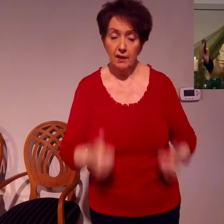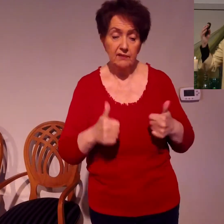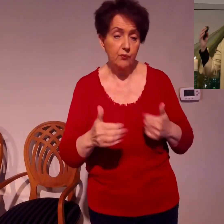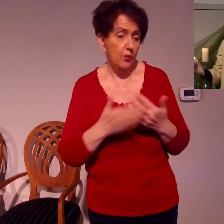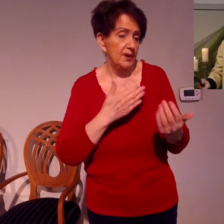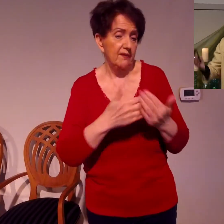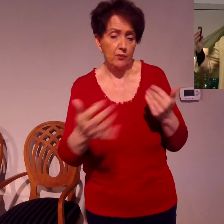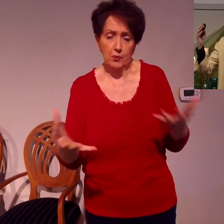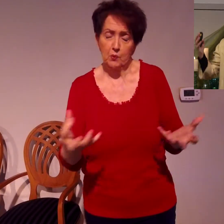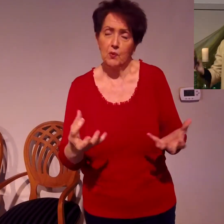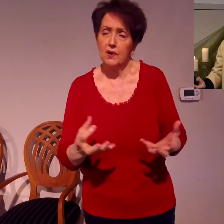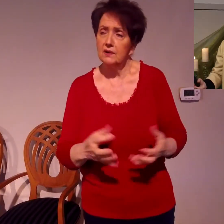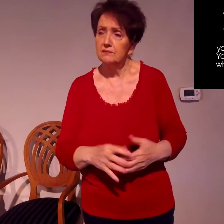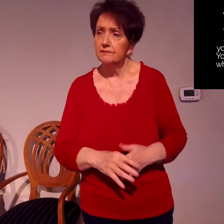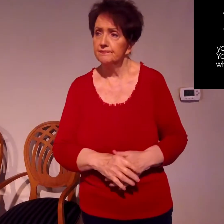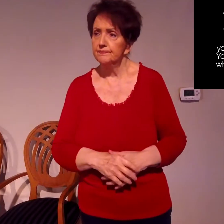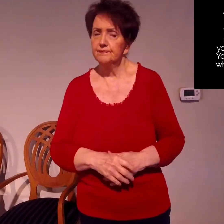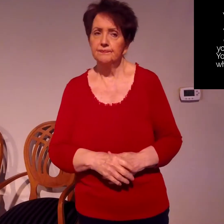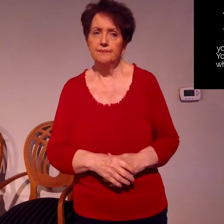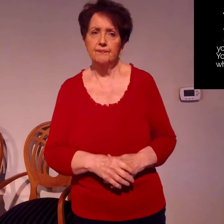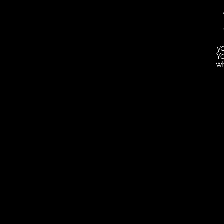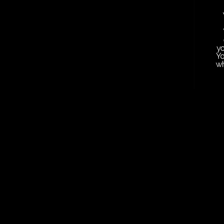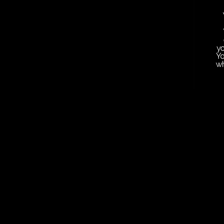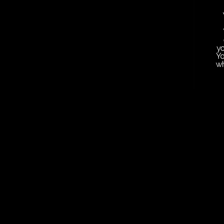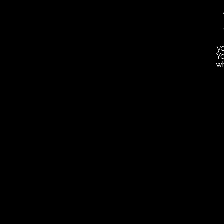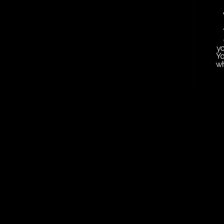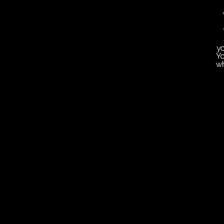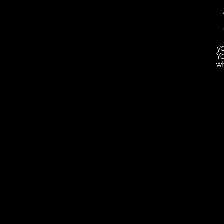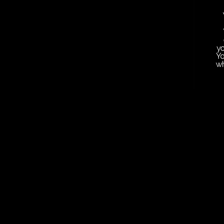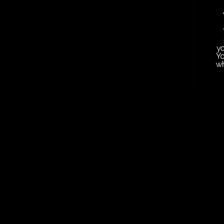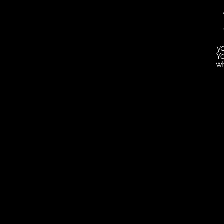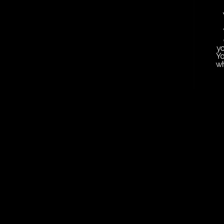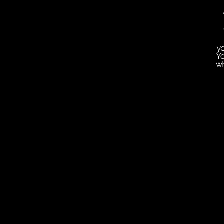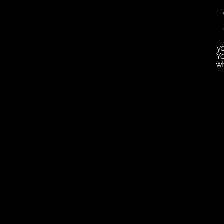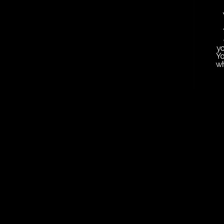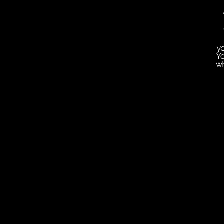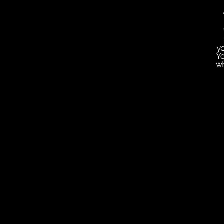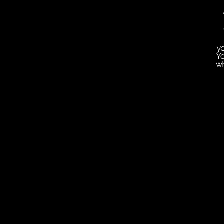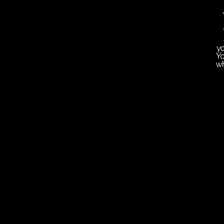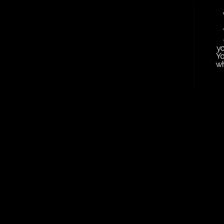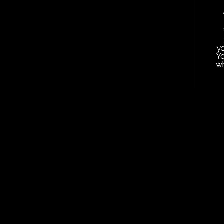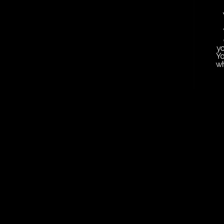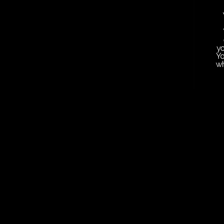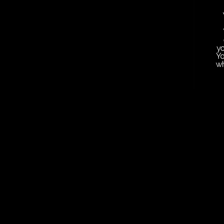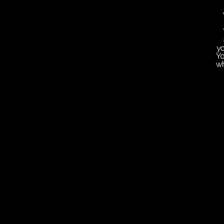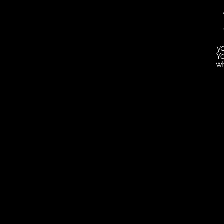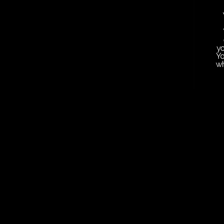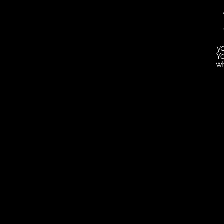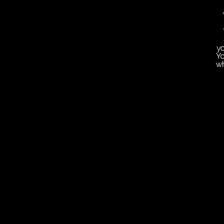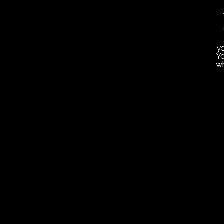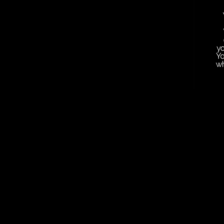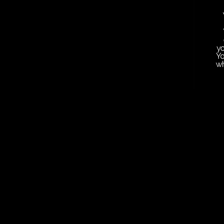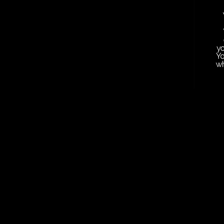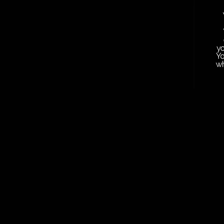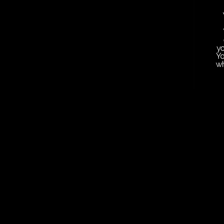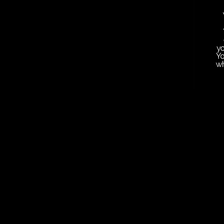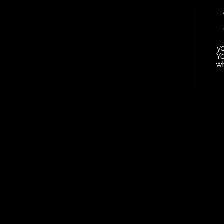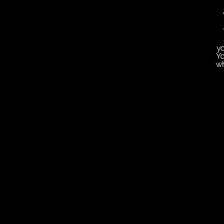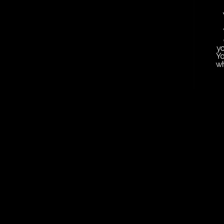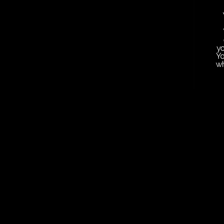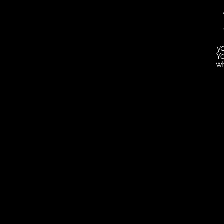it is we want it to be. Okay, that just seems like a really big